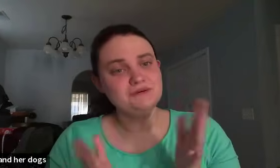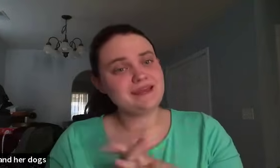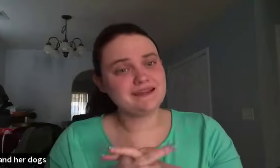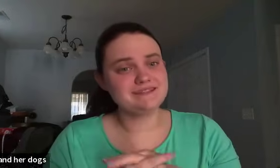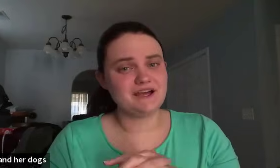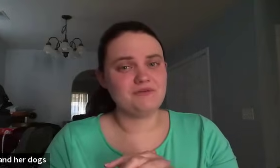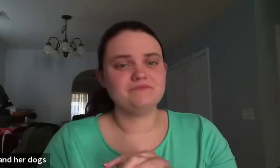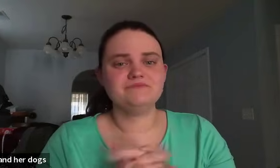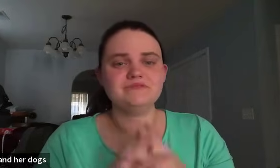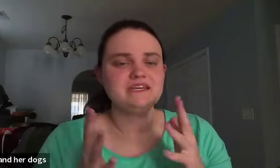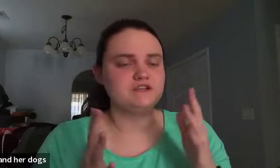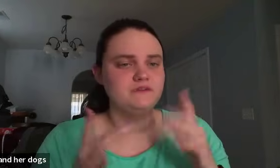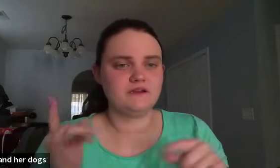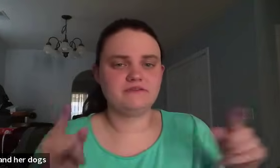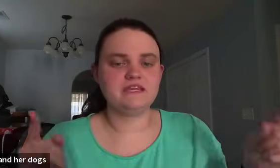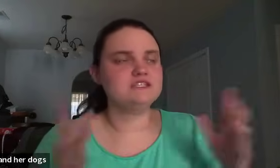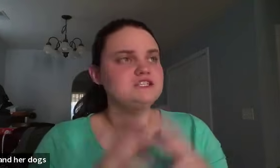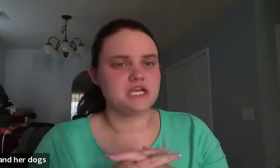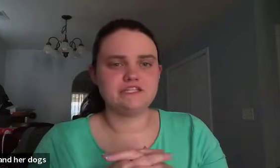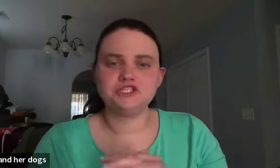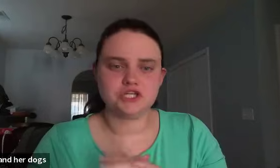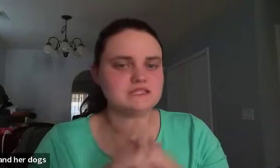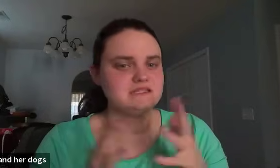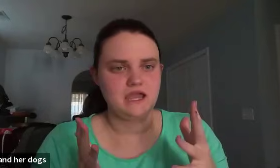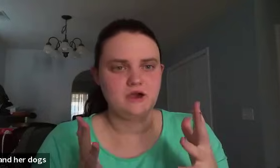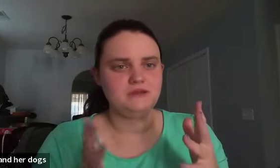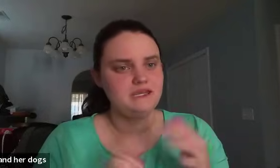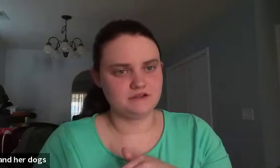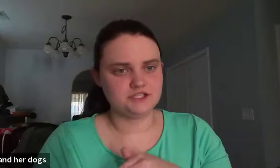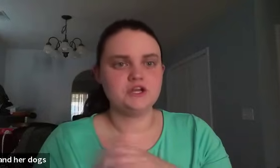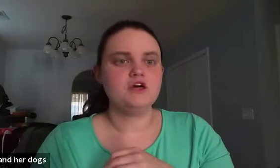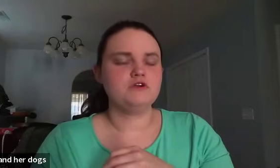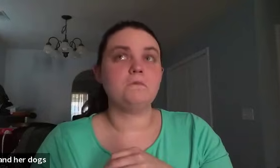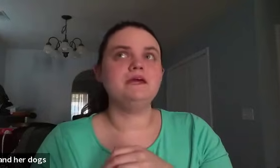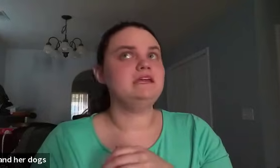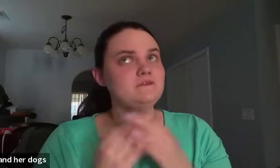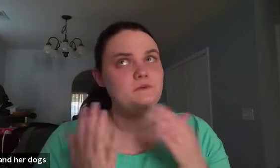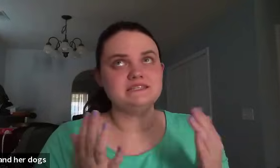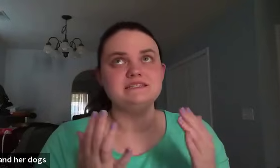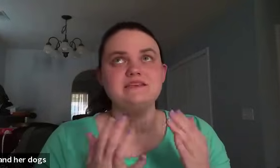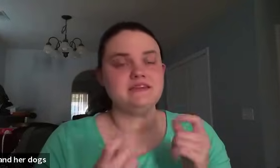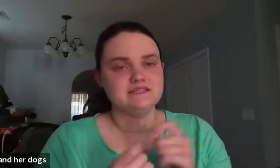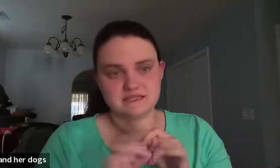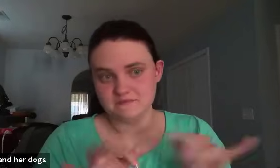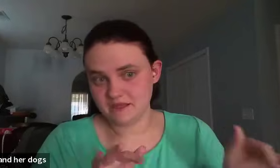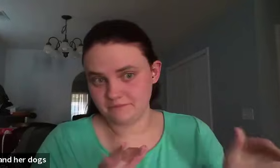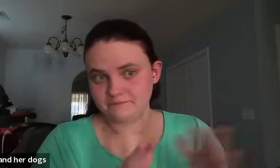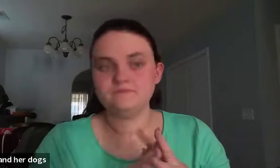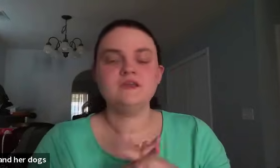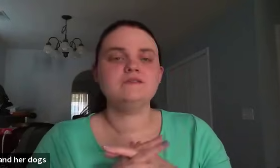in ASL, things can change just like how in English, there are many different ways to say the exact same thing.